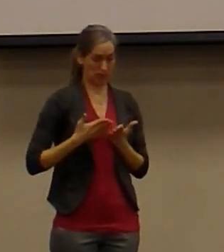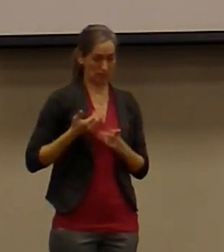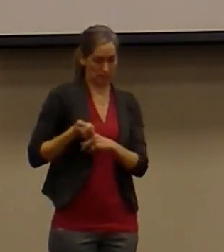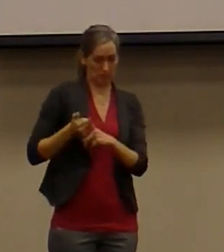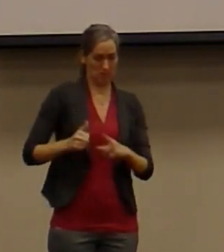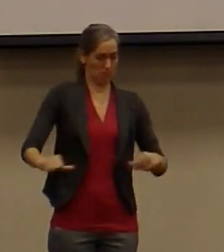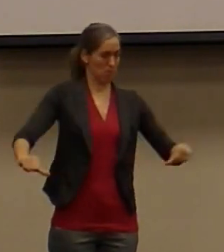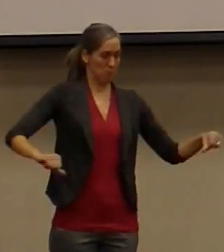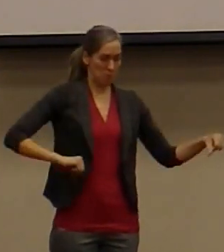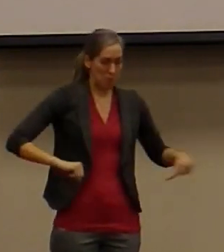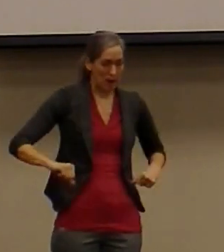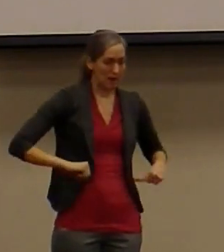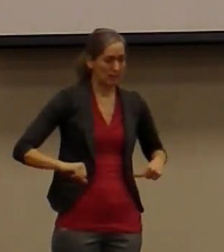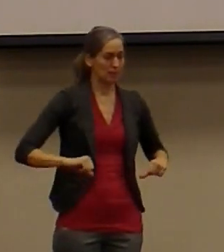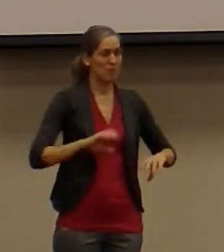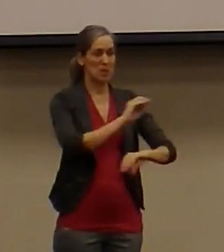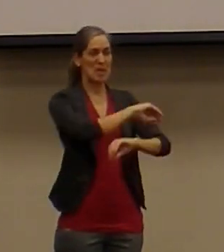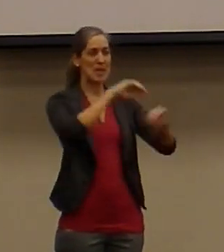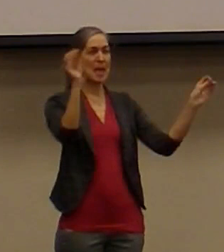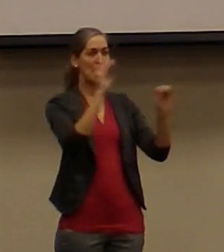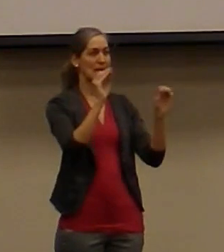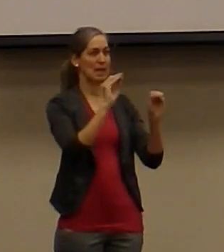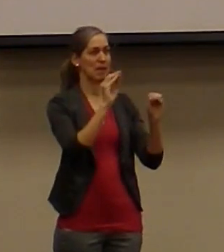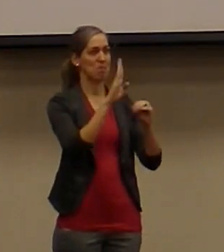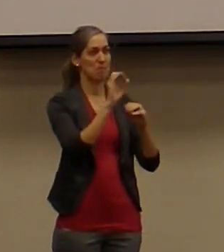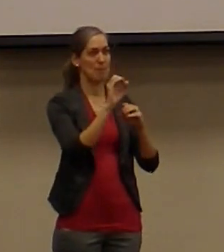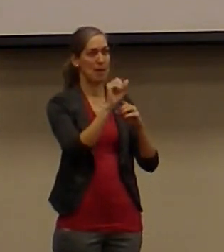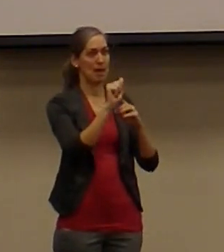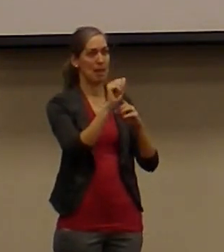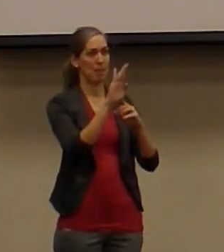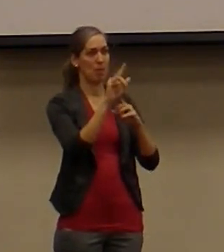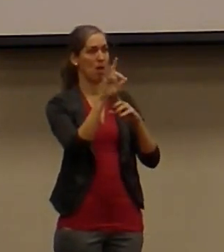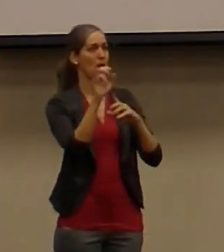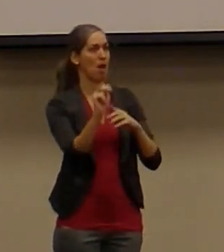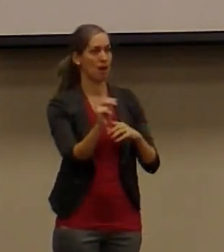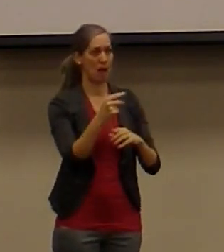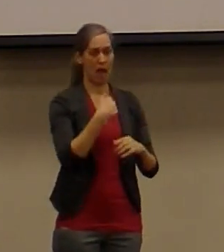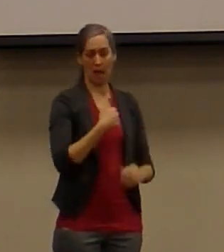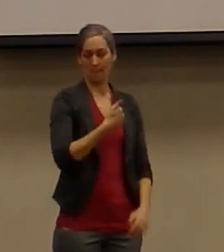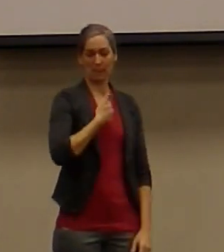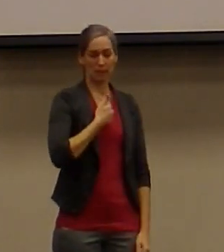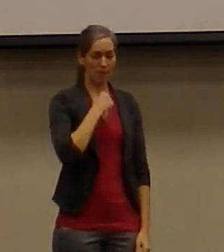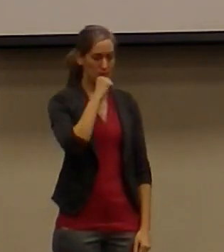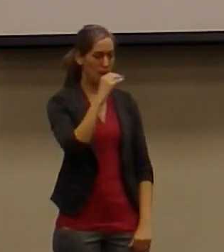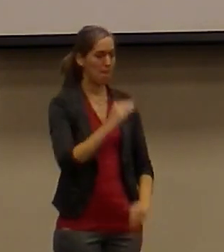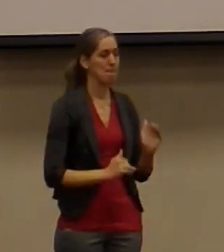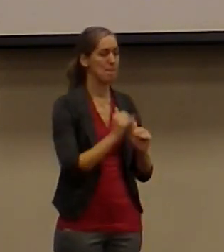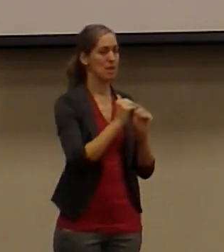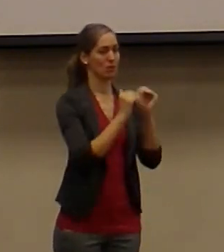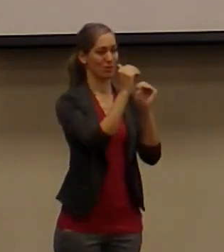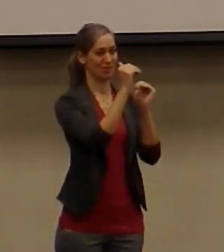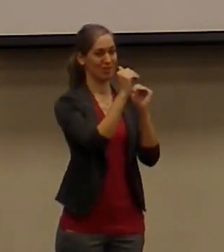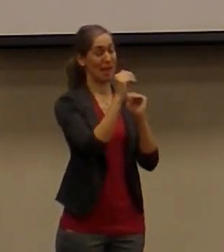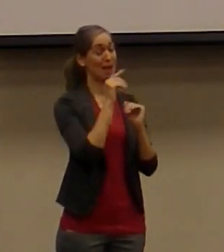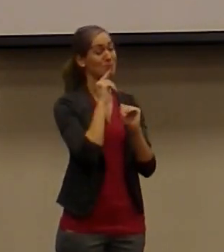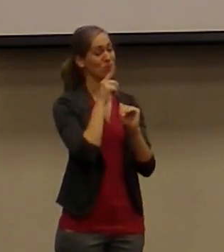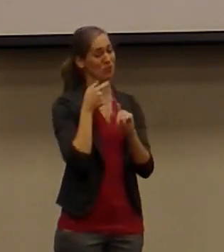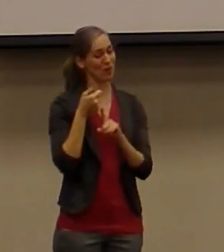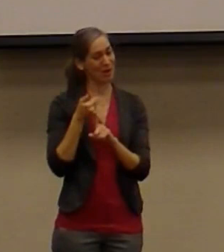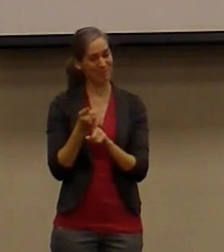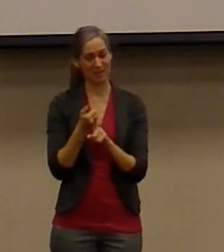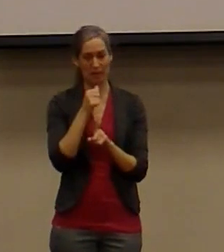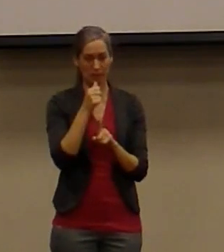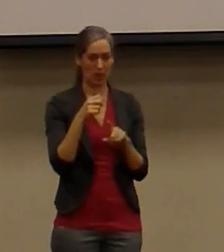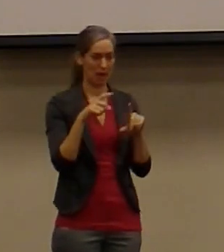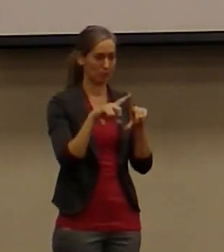that there was nothing of Babylon he did not himself build. Though probably he didn't lift a single brick